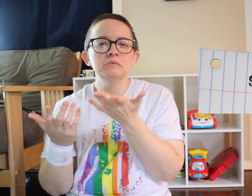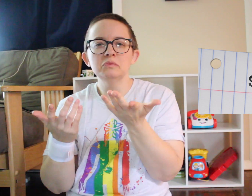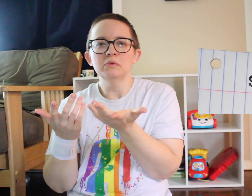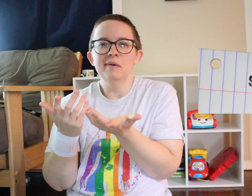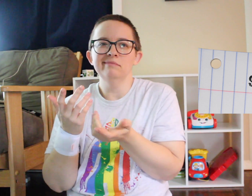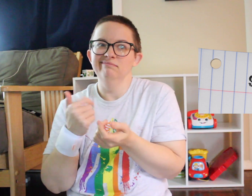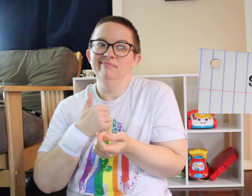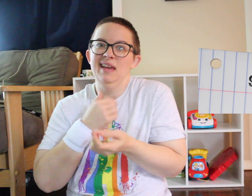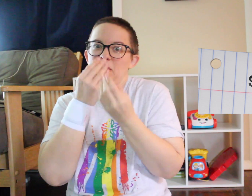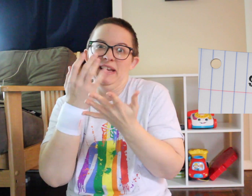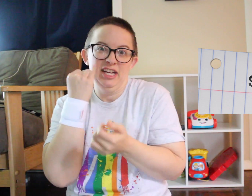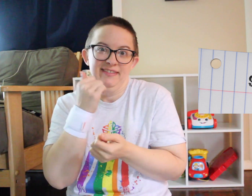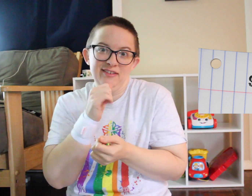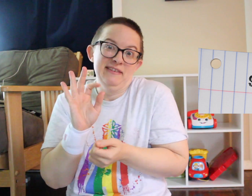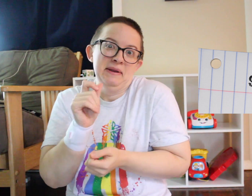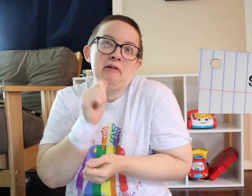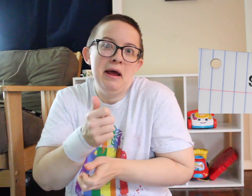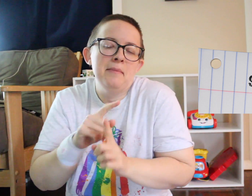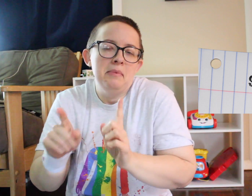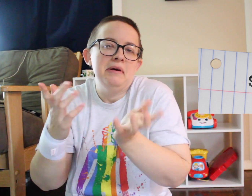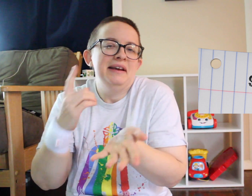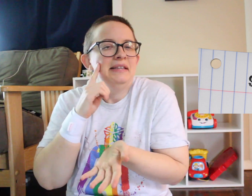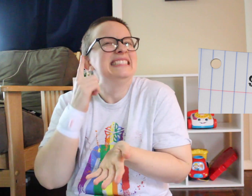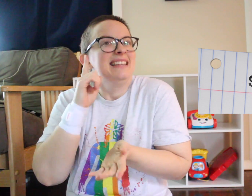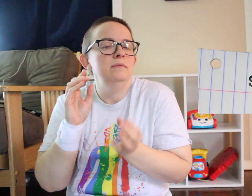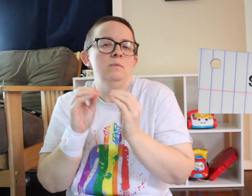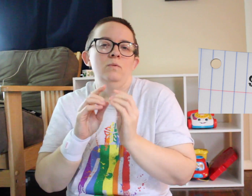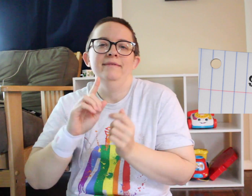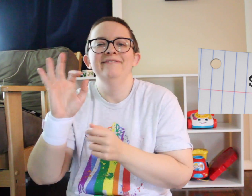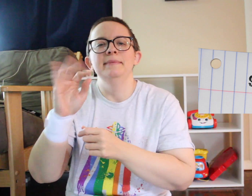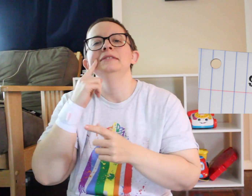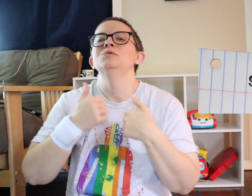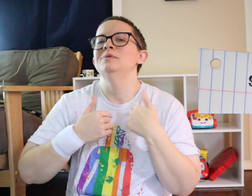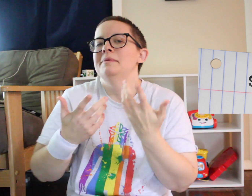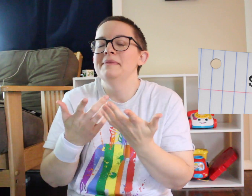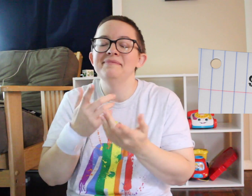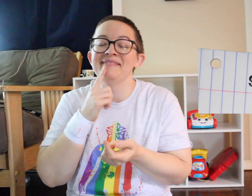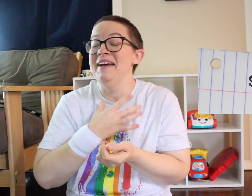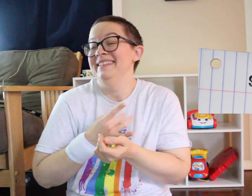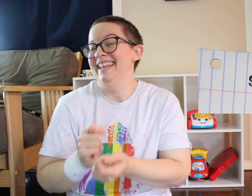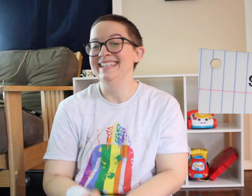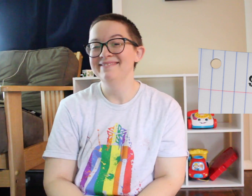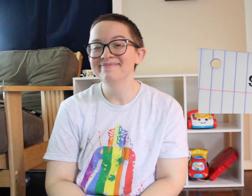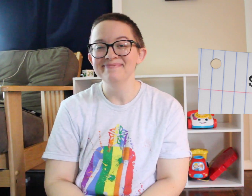I think. And I don't really care if girl's feminine or not, but I just think it sounds like more of a feminine name to me, and I really like